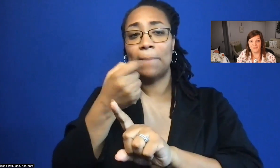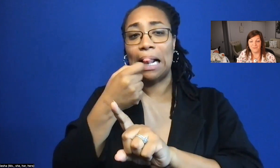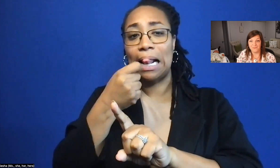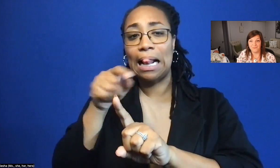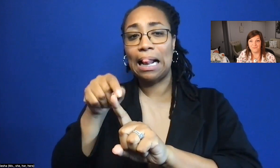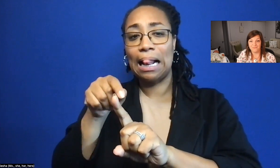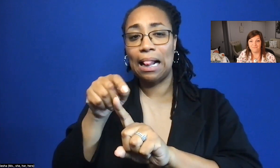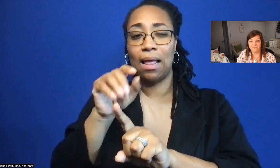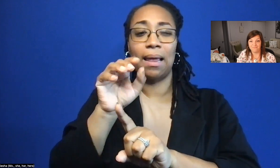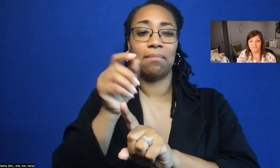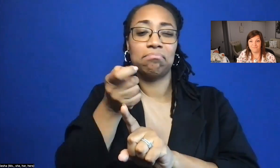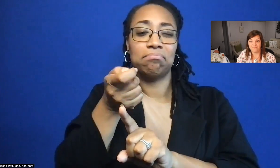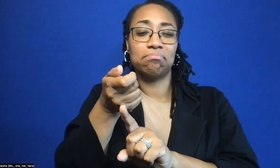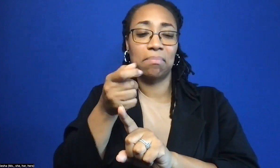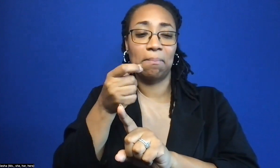pill.